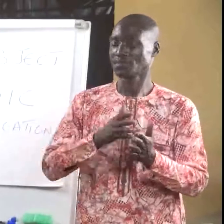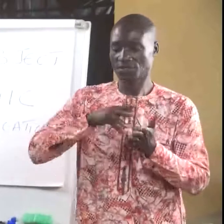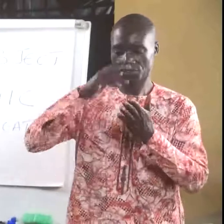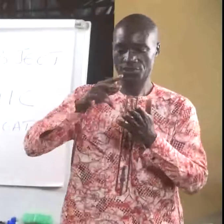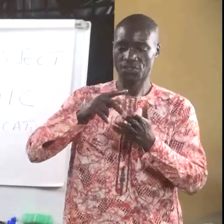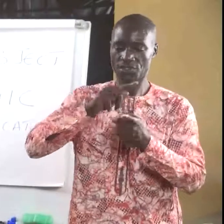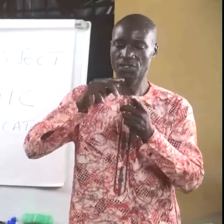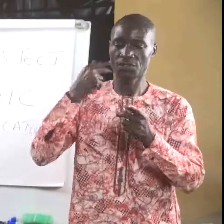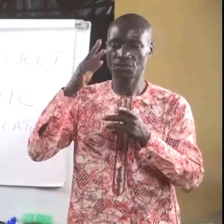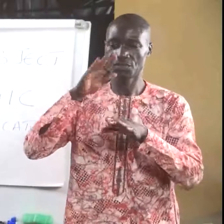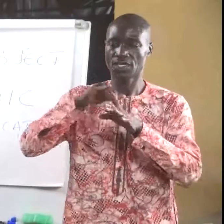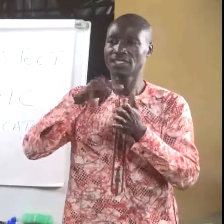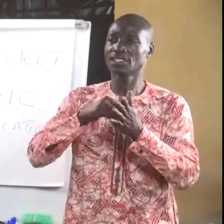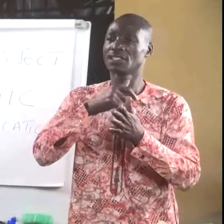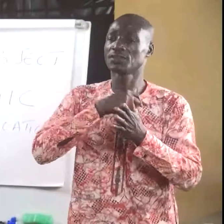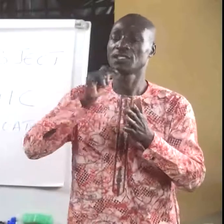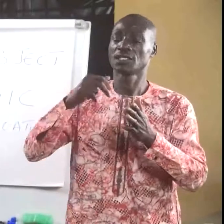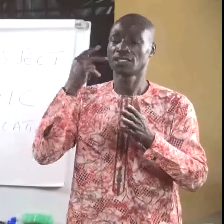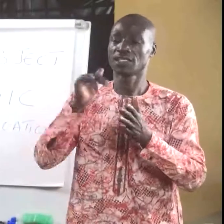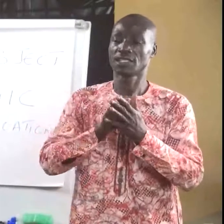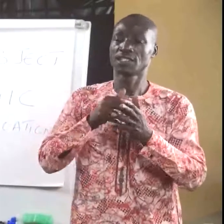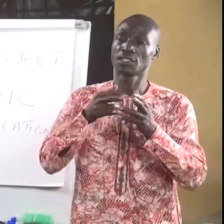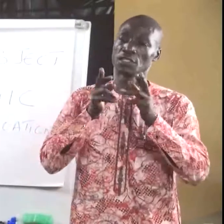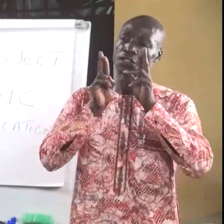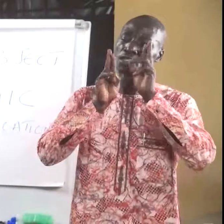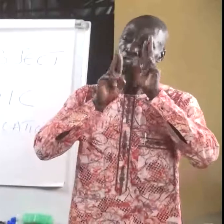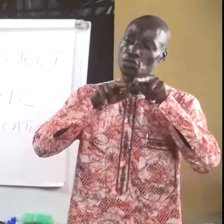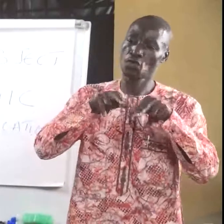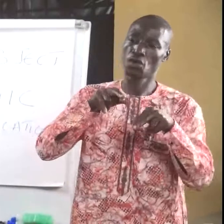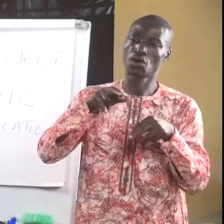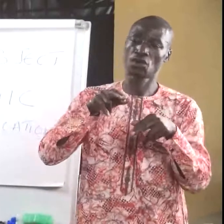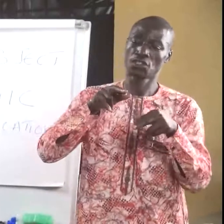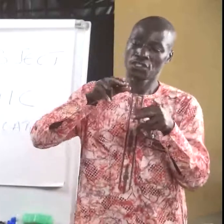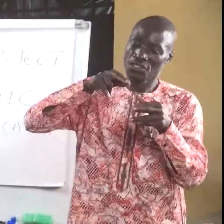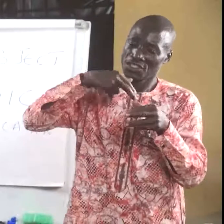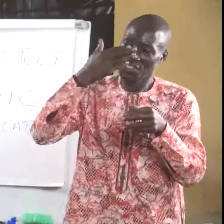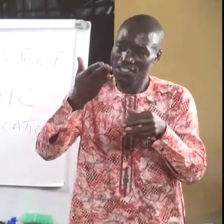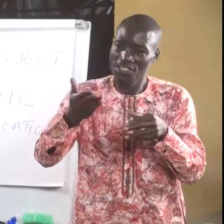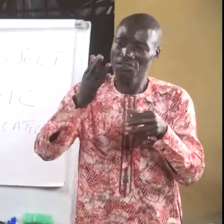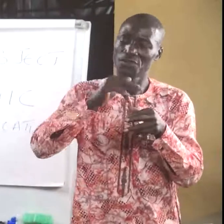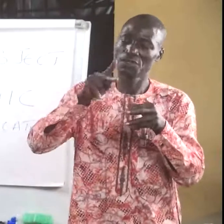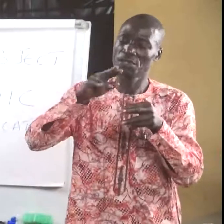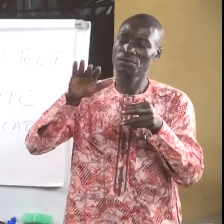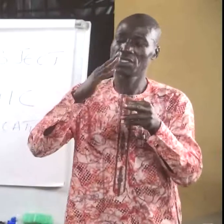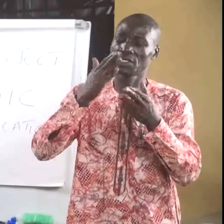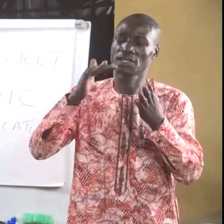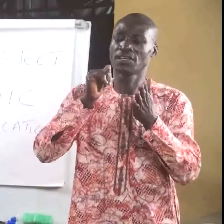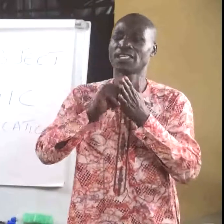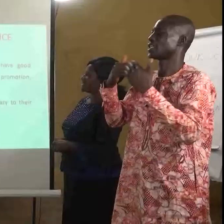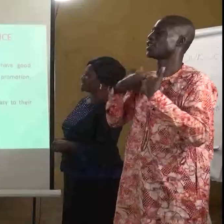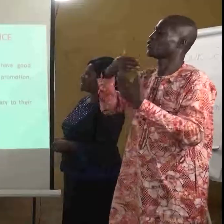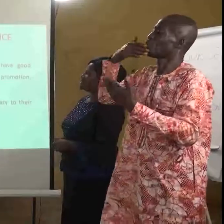you look at it, we can say reward public servant. Those public servants that have